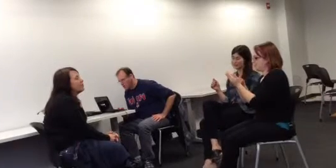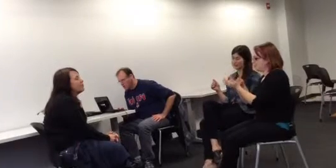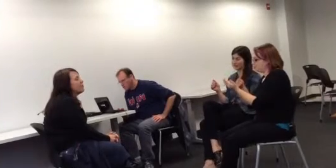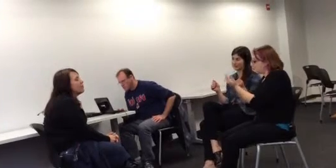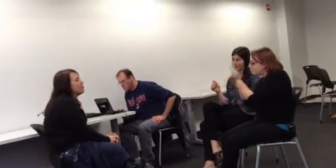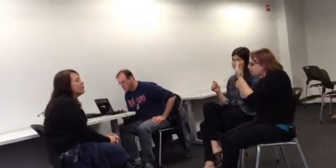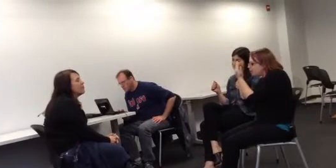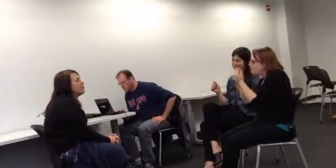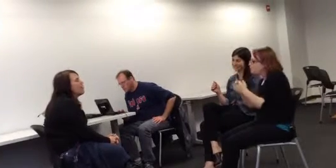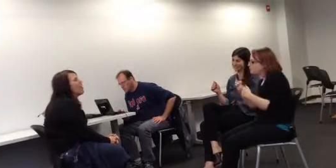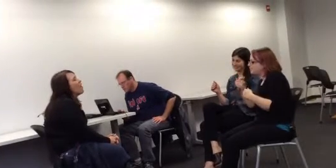see us.